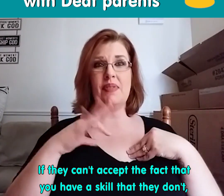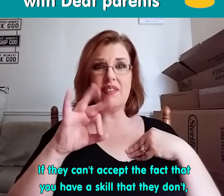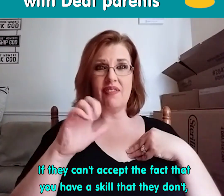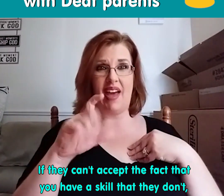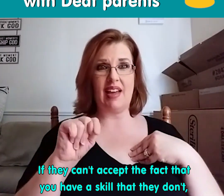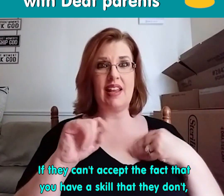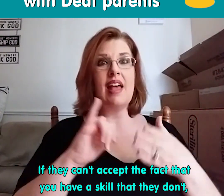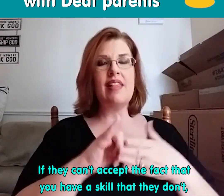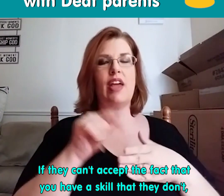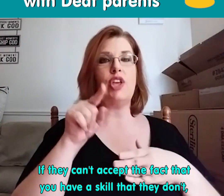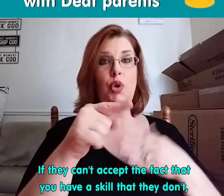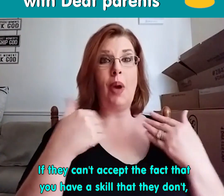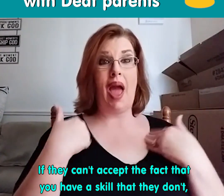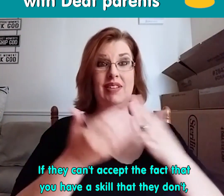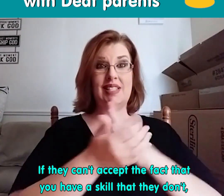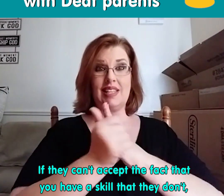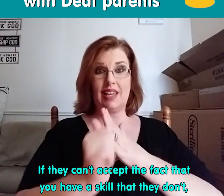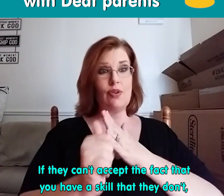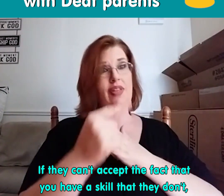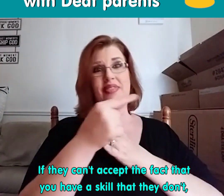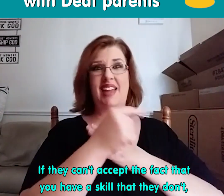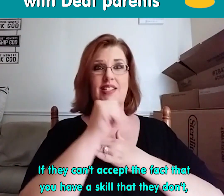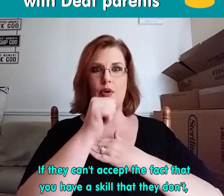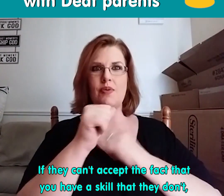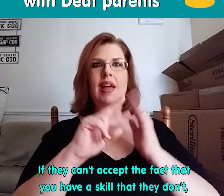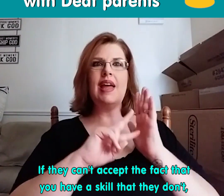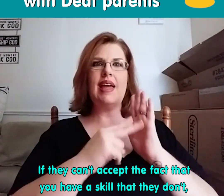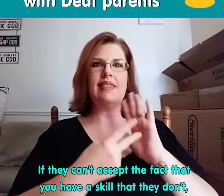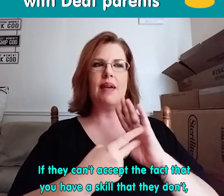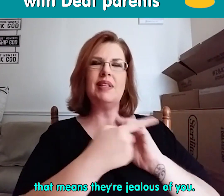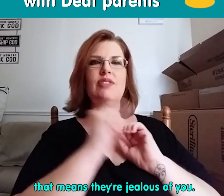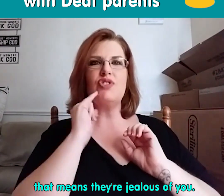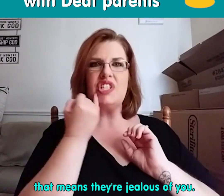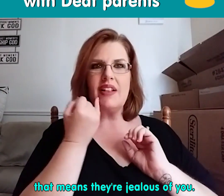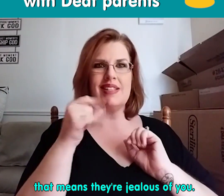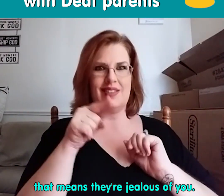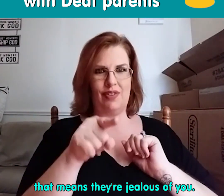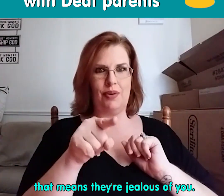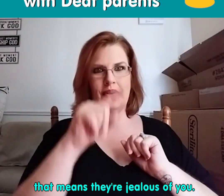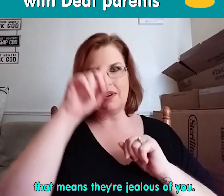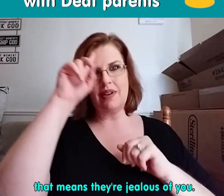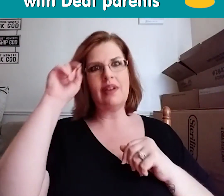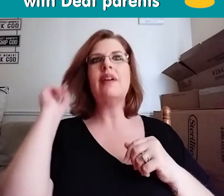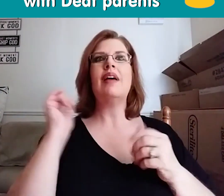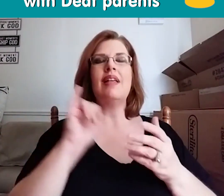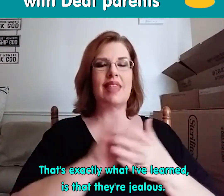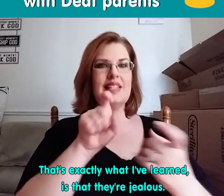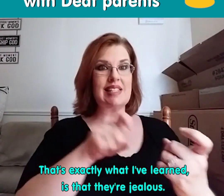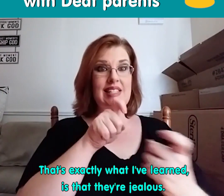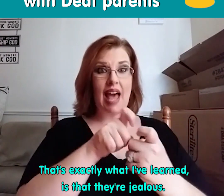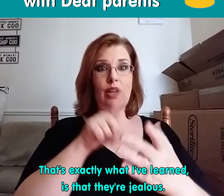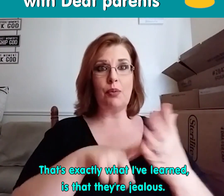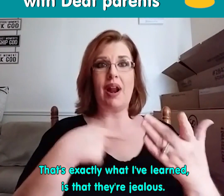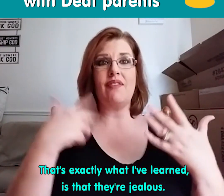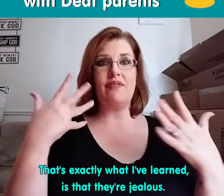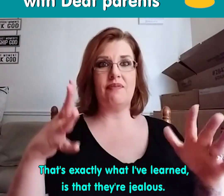And I really had a lot before hate for myself for how I